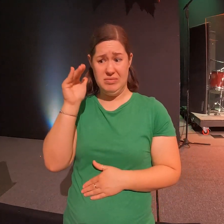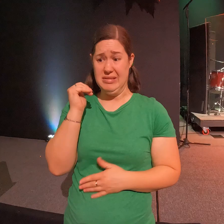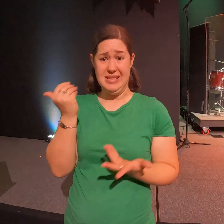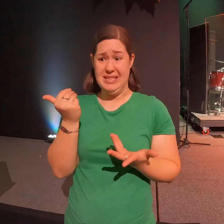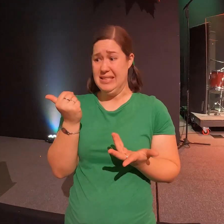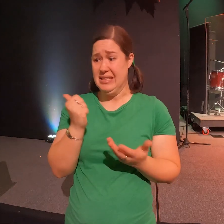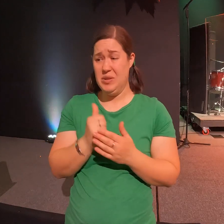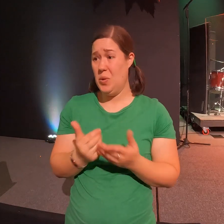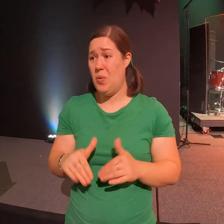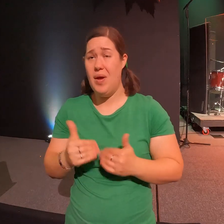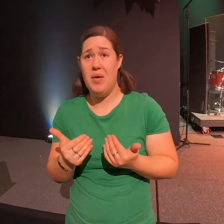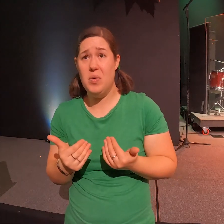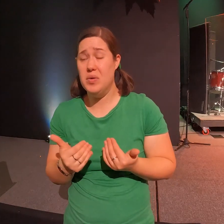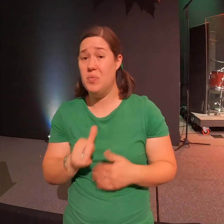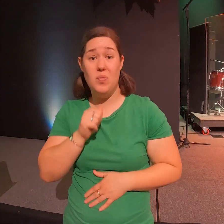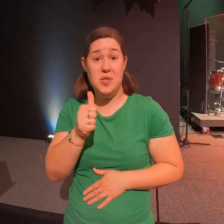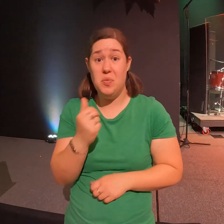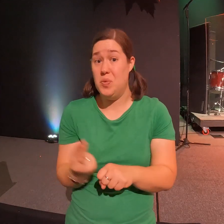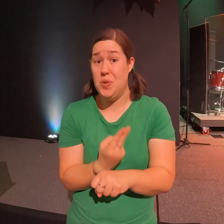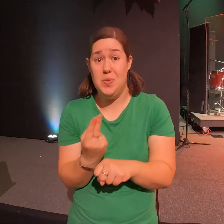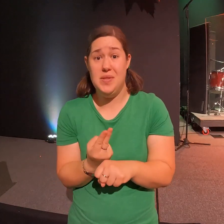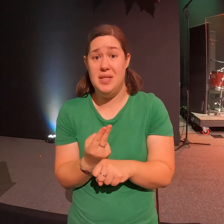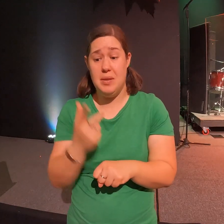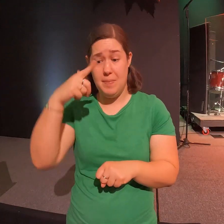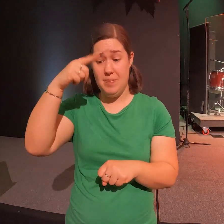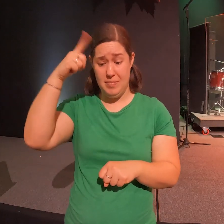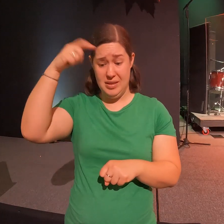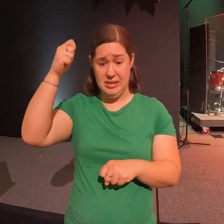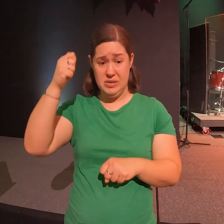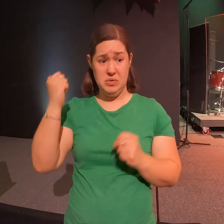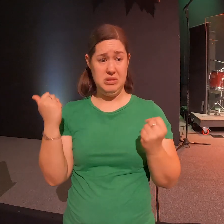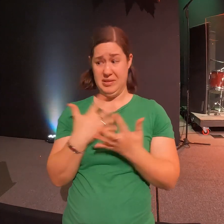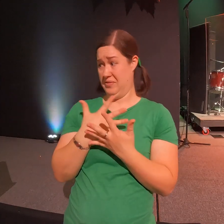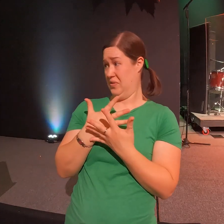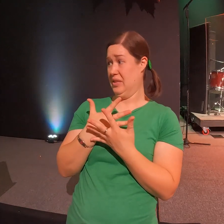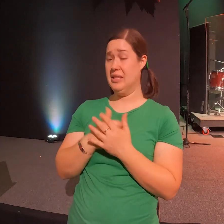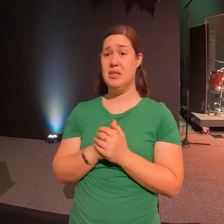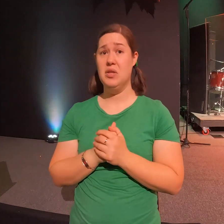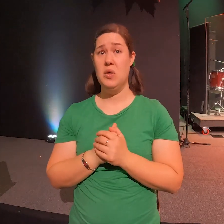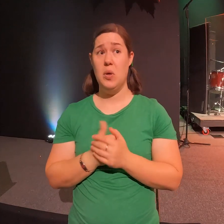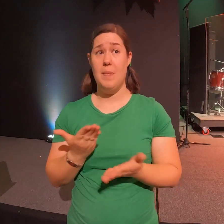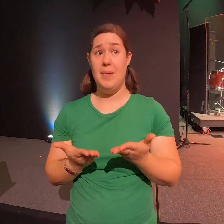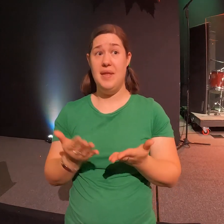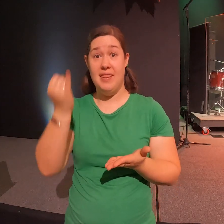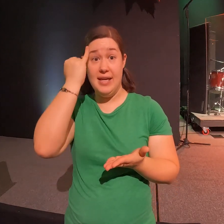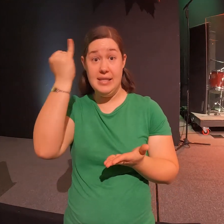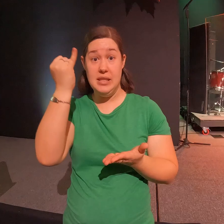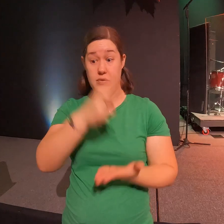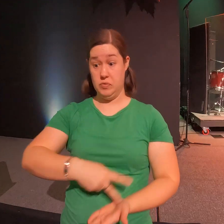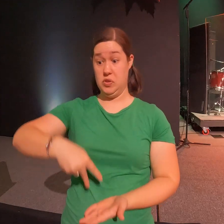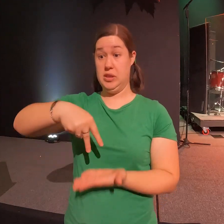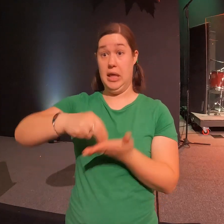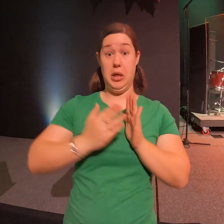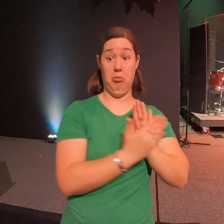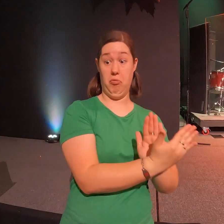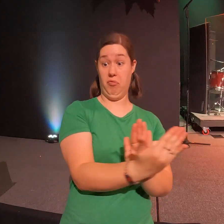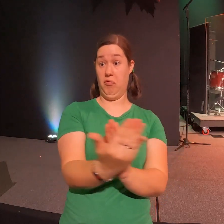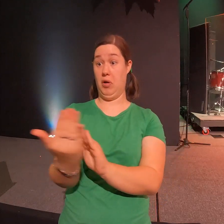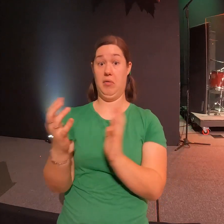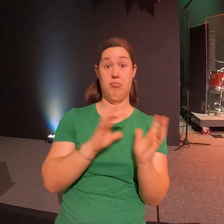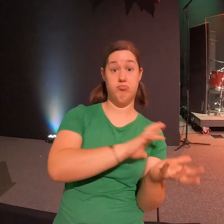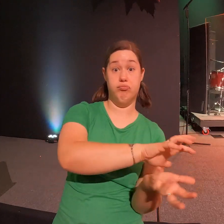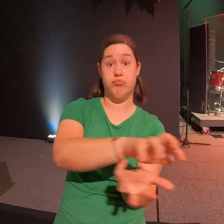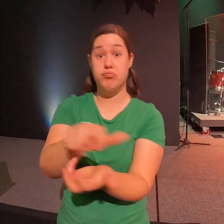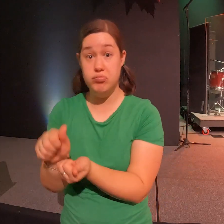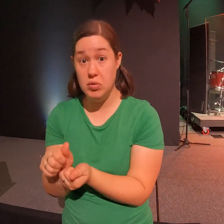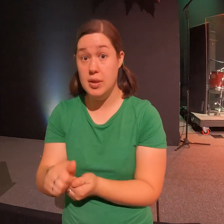maybe just the idea of getting up in front of a group of people and speaking causes anxiety. Whatever the case may be, we